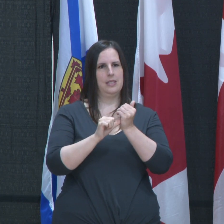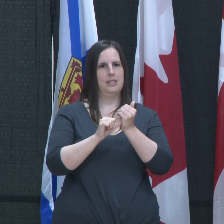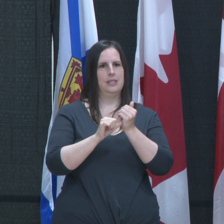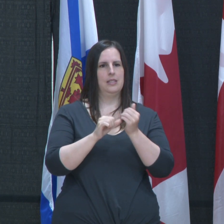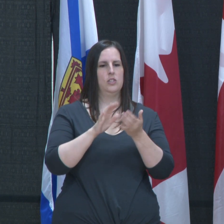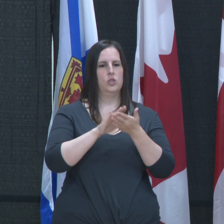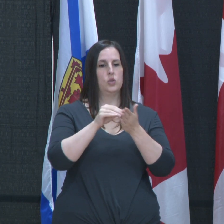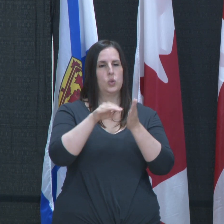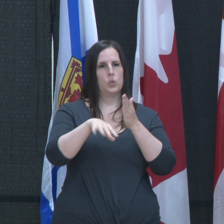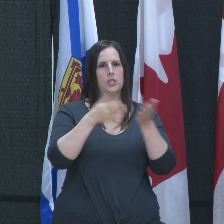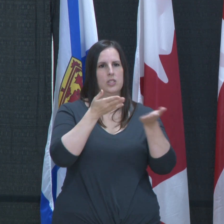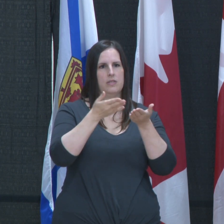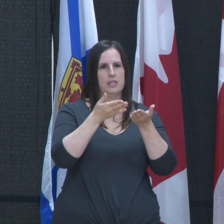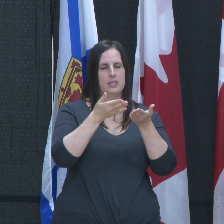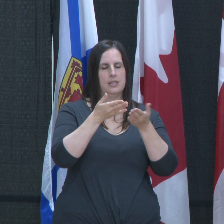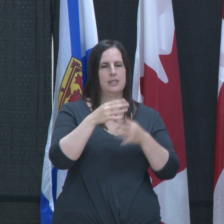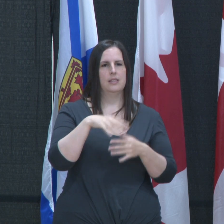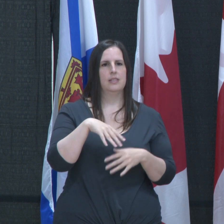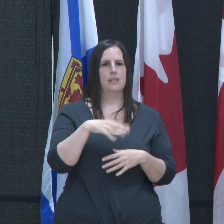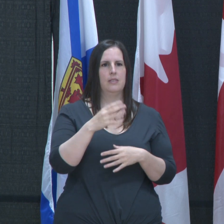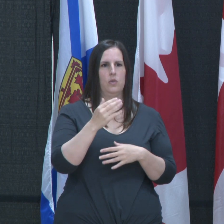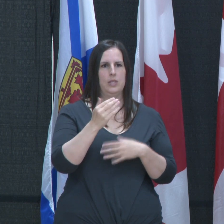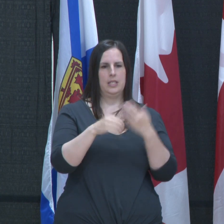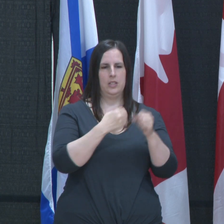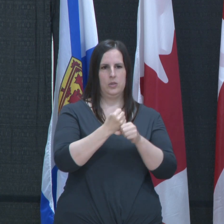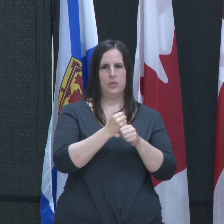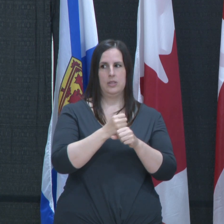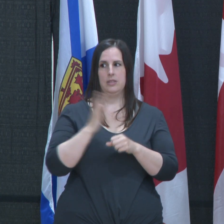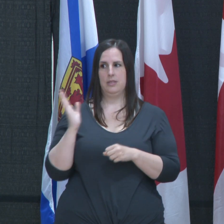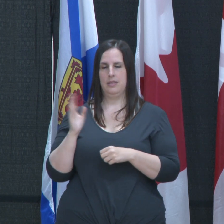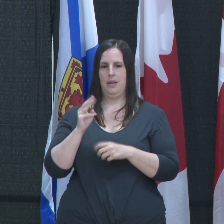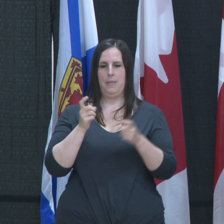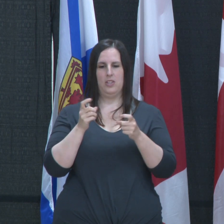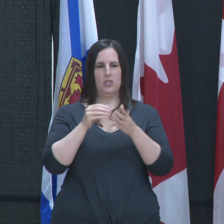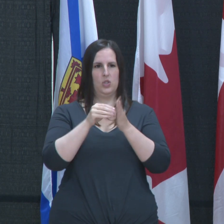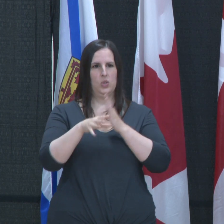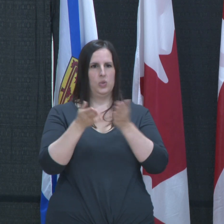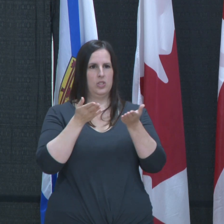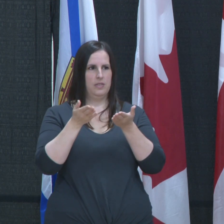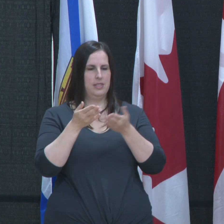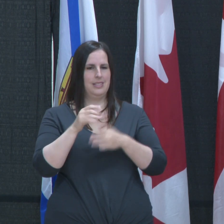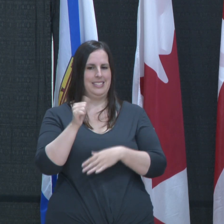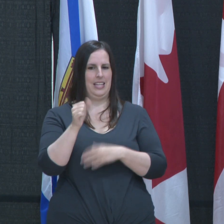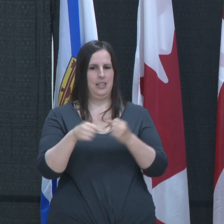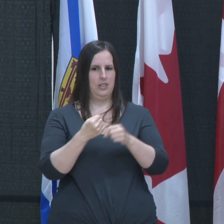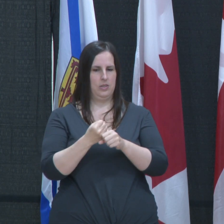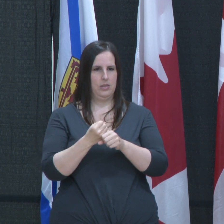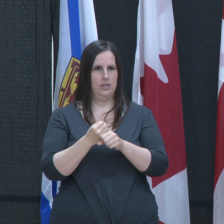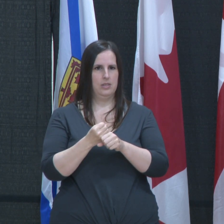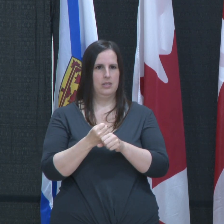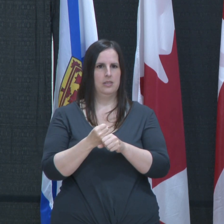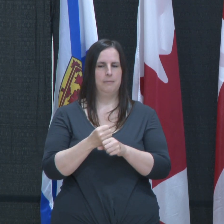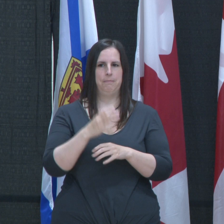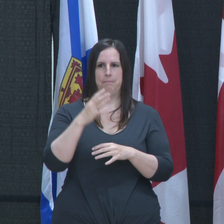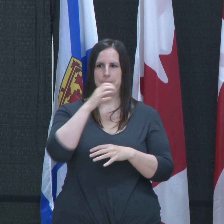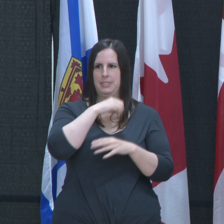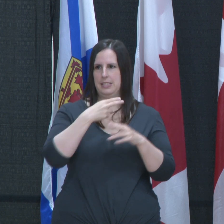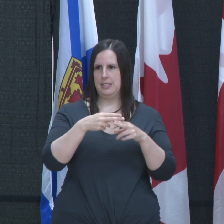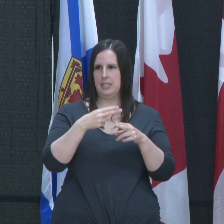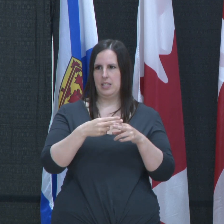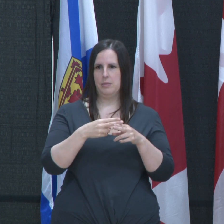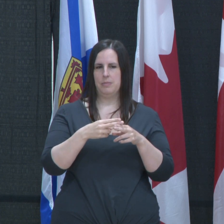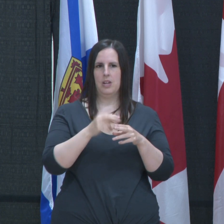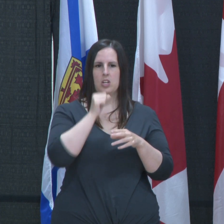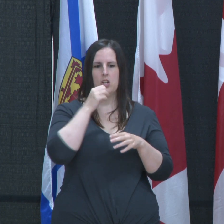years. John Smith, Manager, Student Services, 10 years. Brenda Walls-Allen, Social Services and Nonprofit Leadership